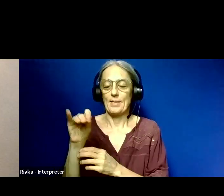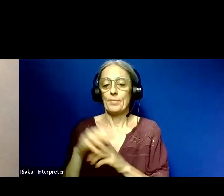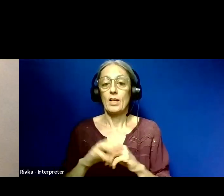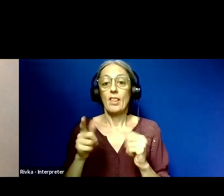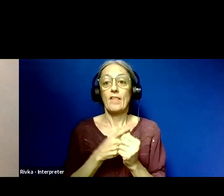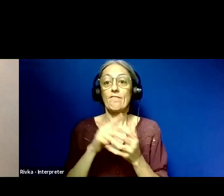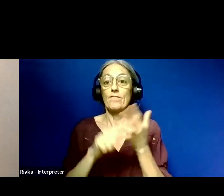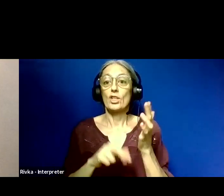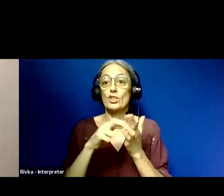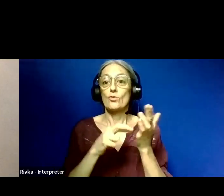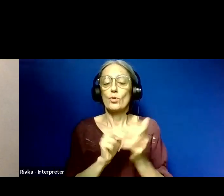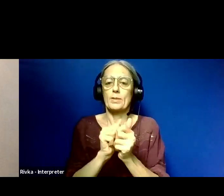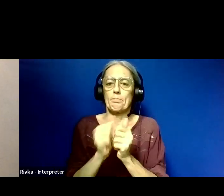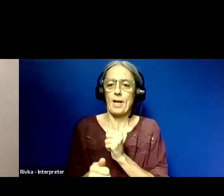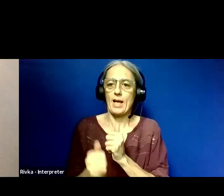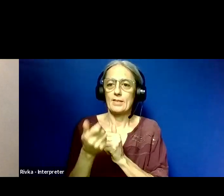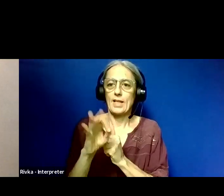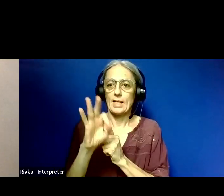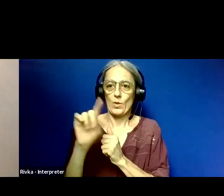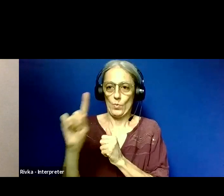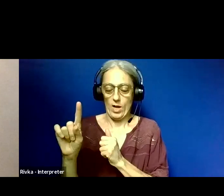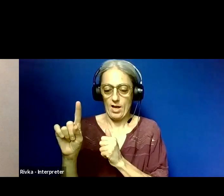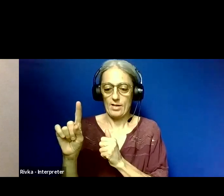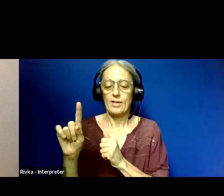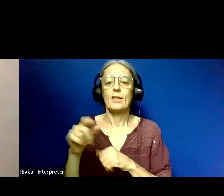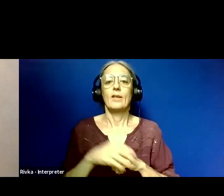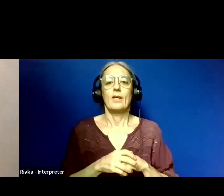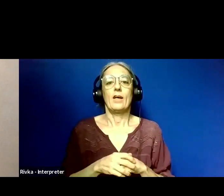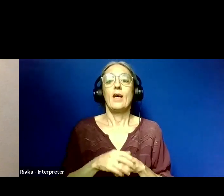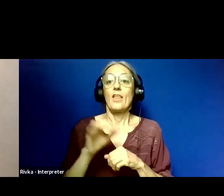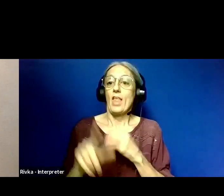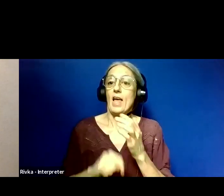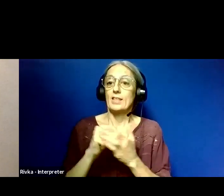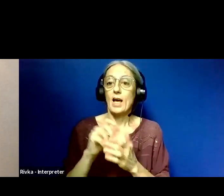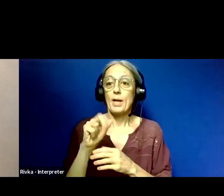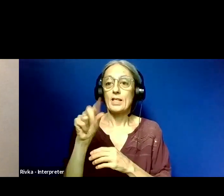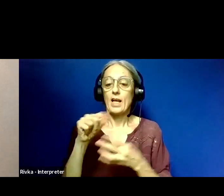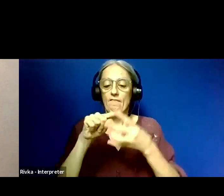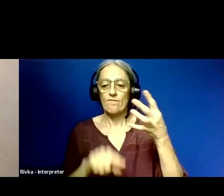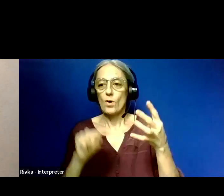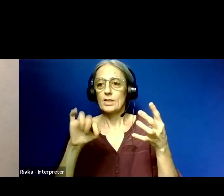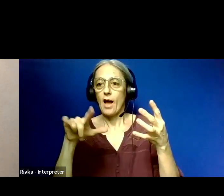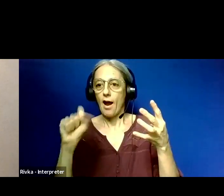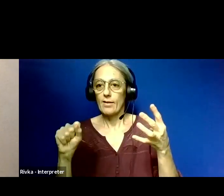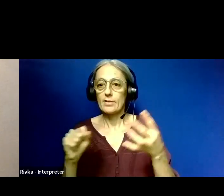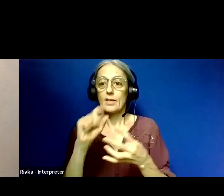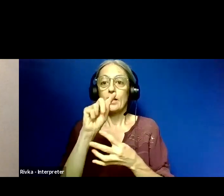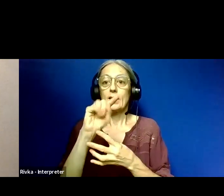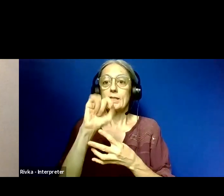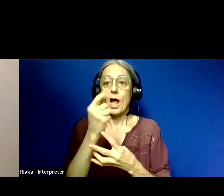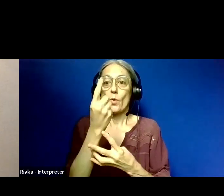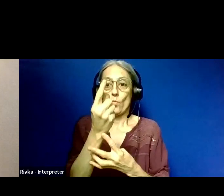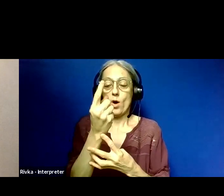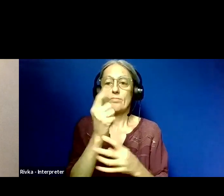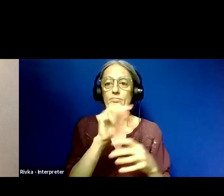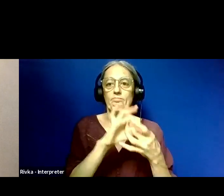passed in 1991. And the ADA was broken into 4 different titles. Title I was for employment,